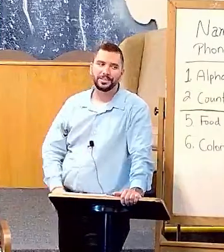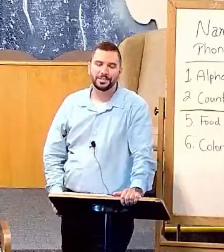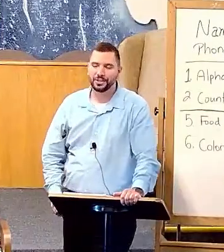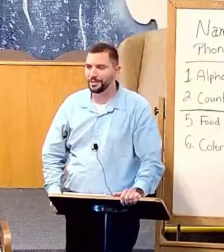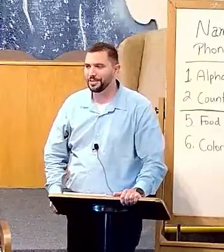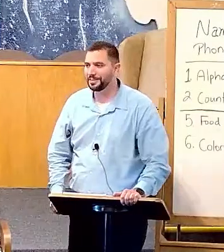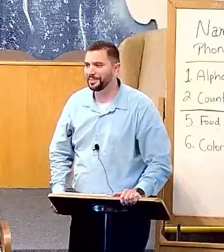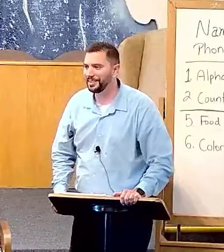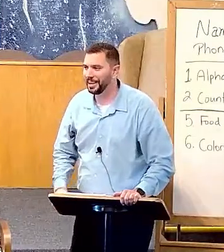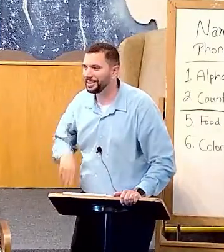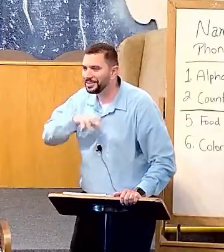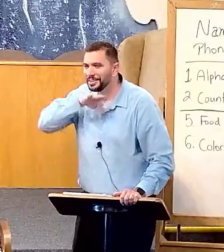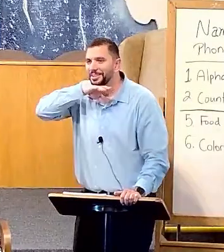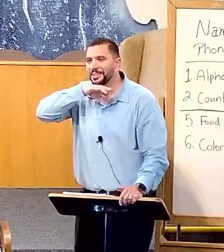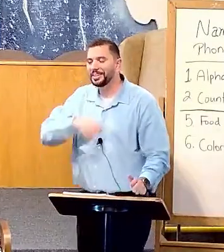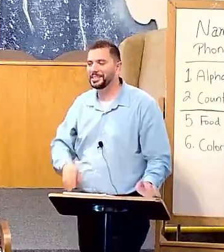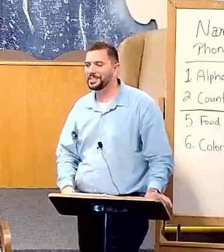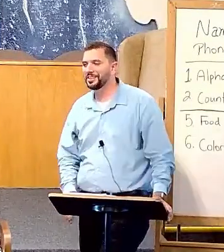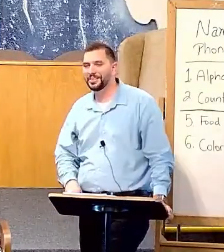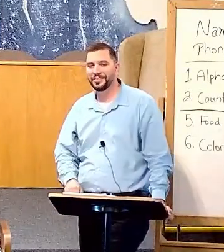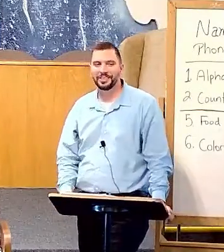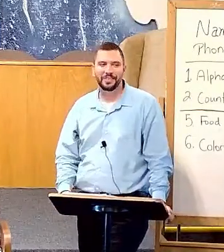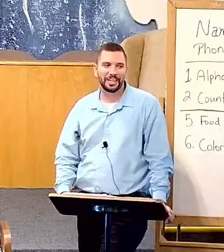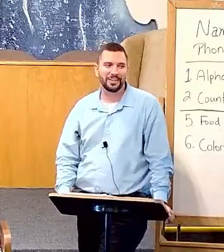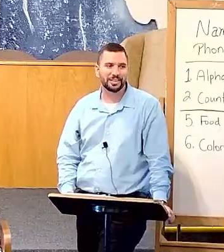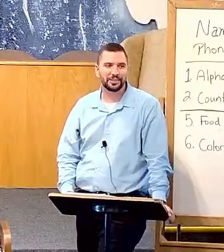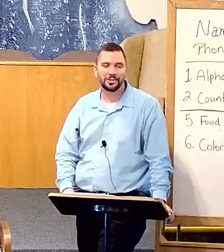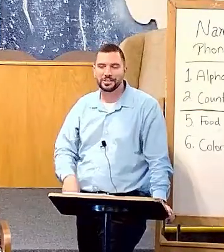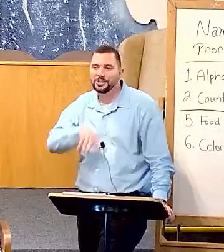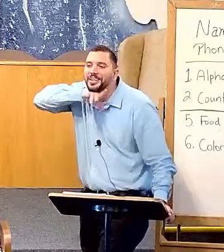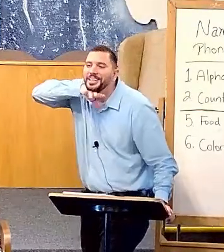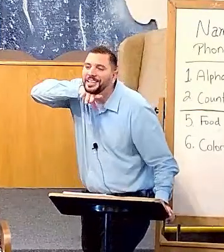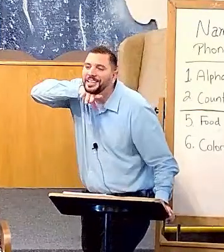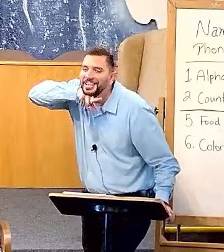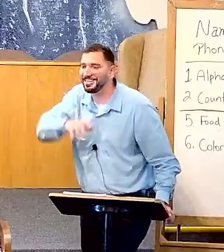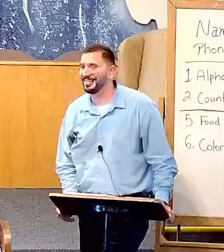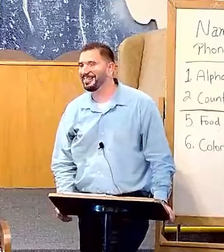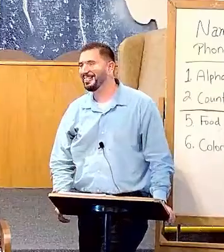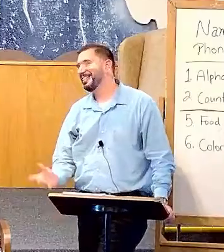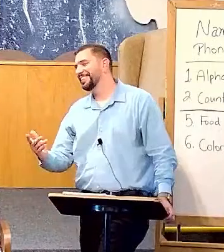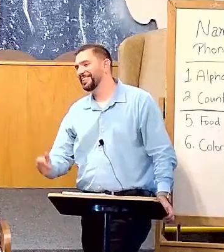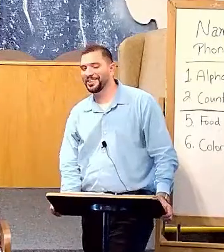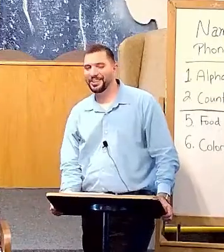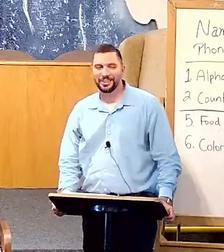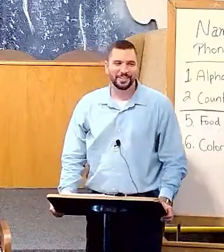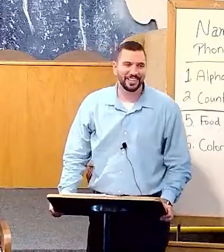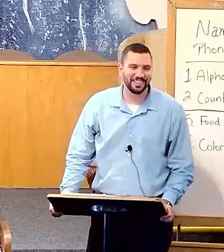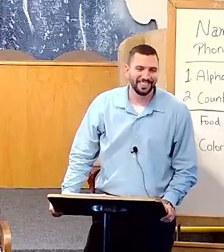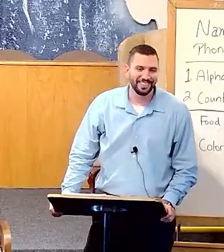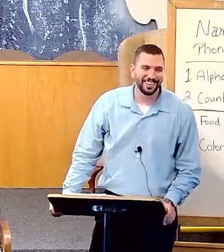So, yeah, that's a when they look at the girls and go like that, they're calling them dirty.